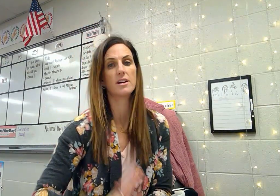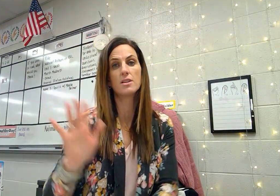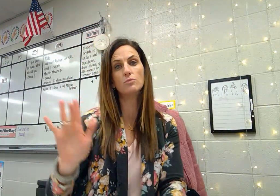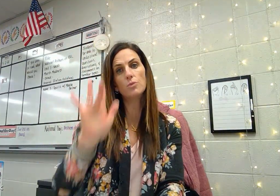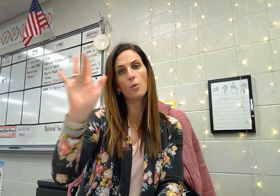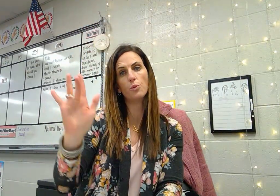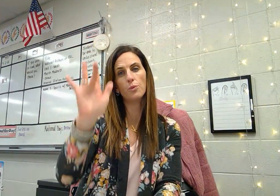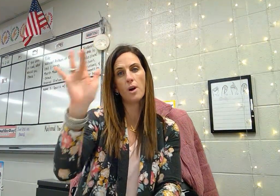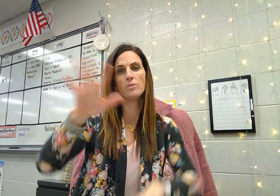this.